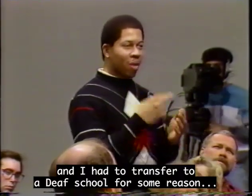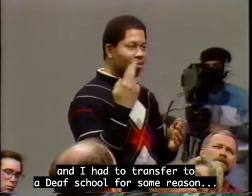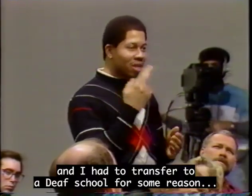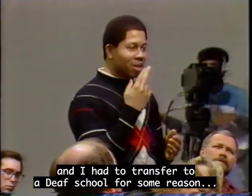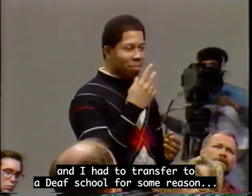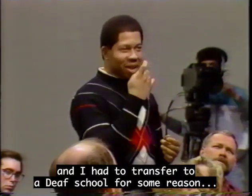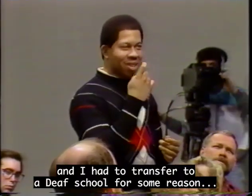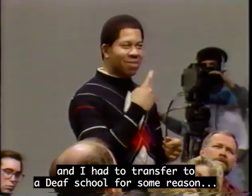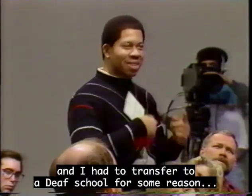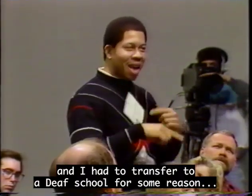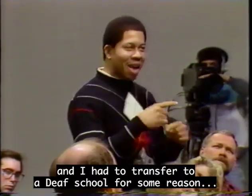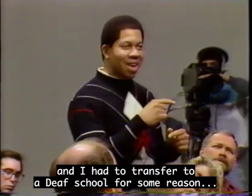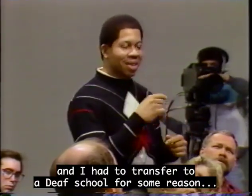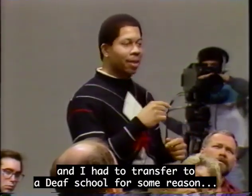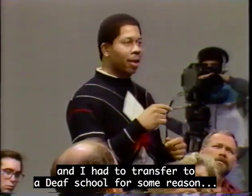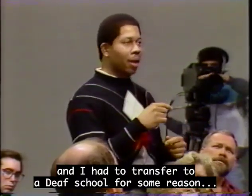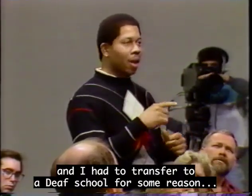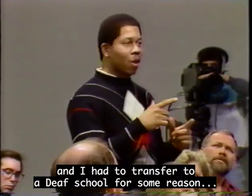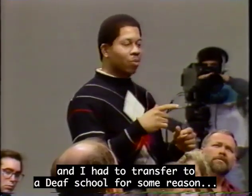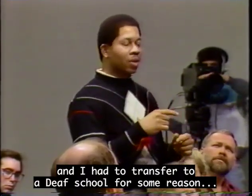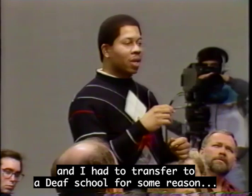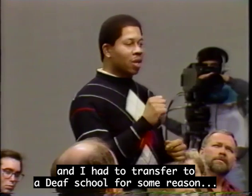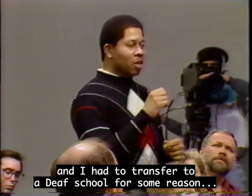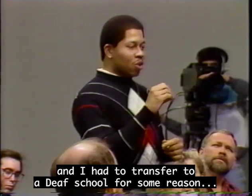and I had to transfer to a deaf school for some reason,